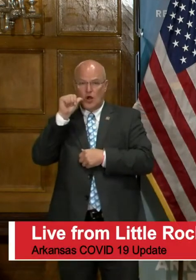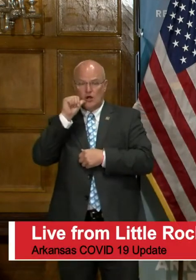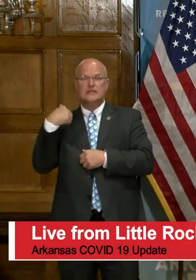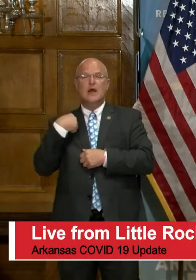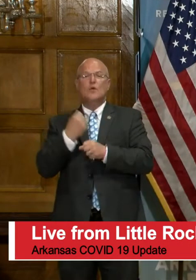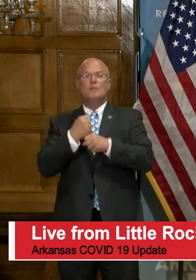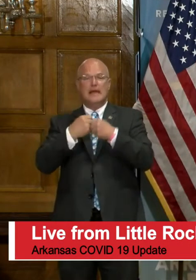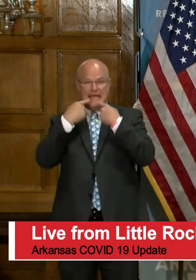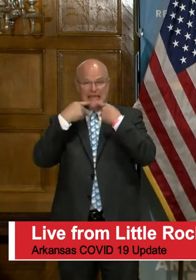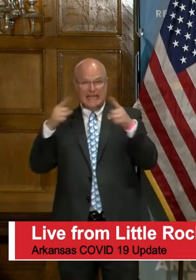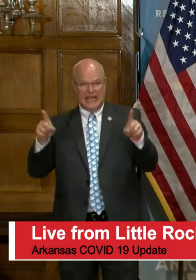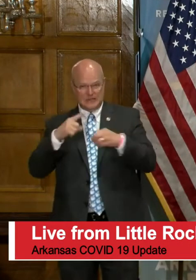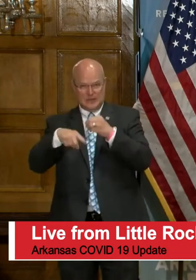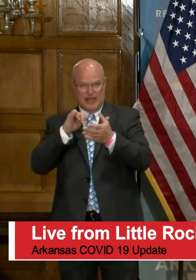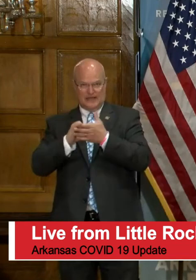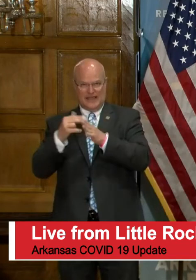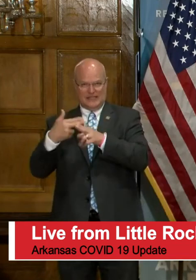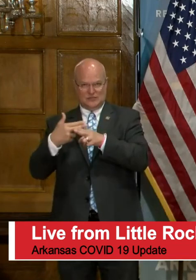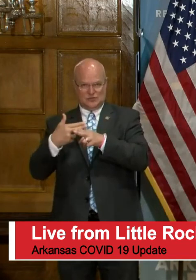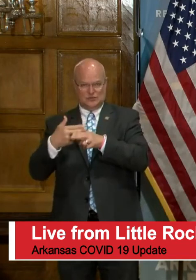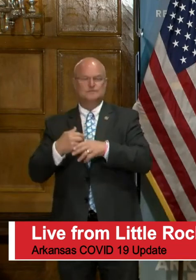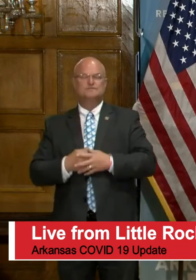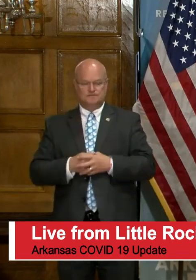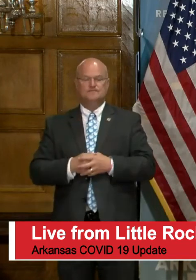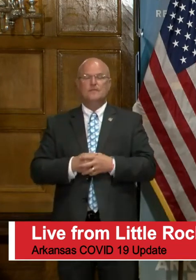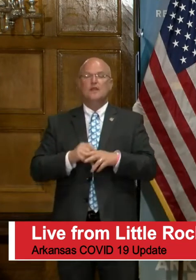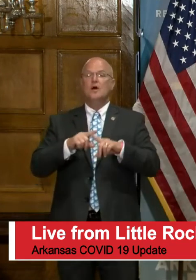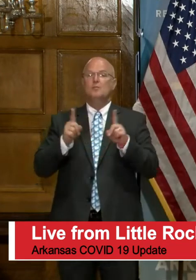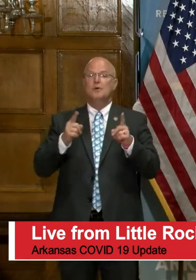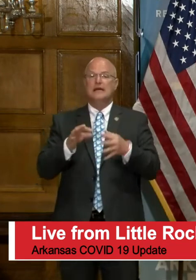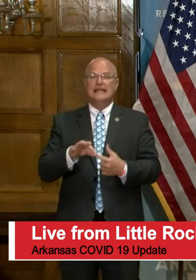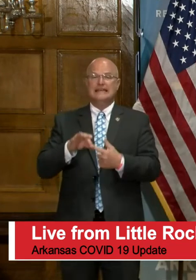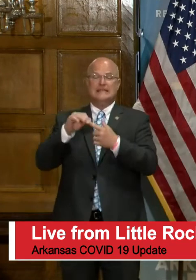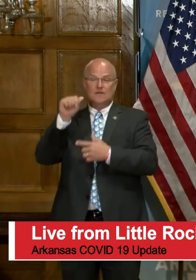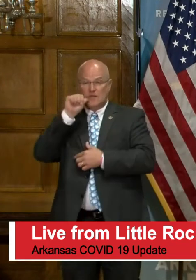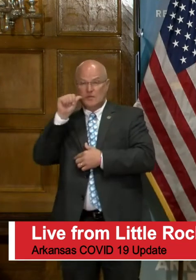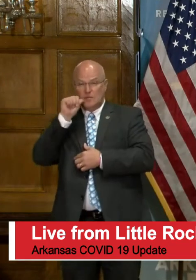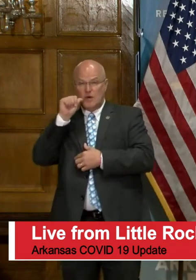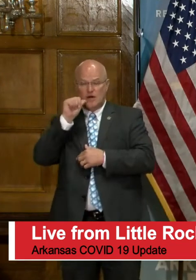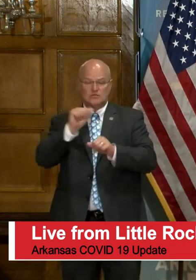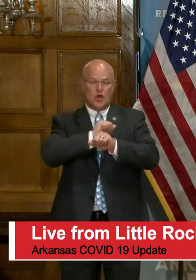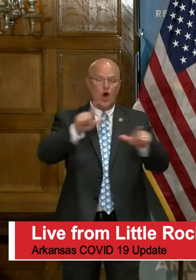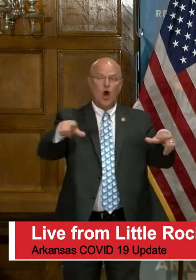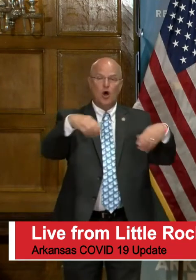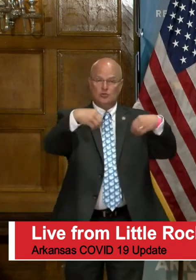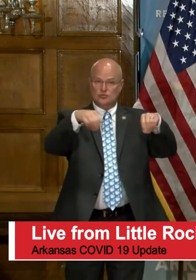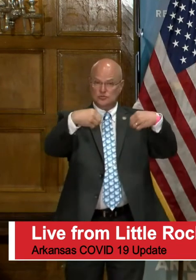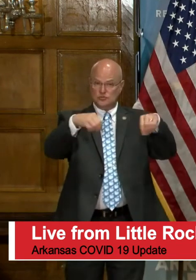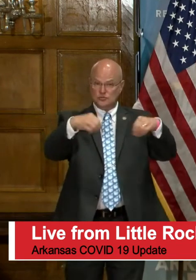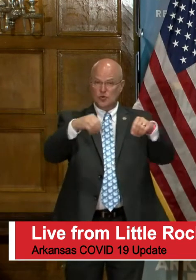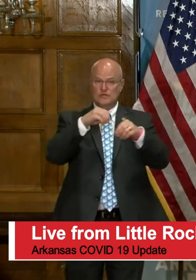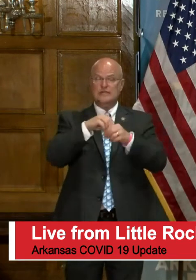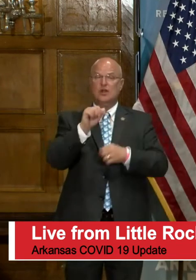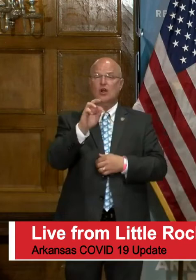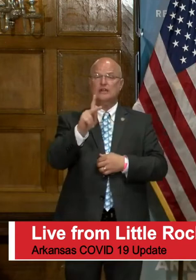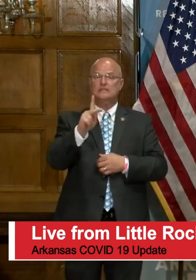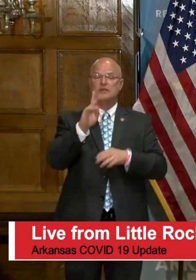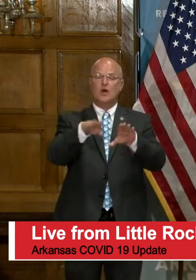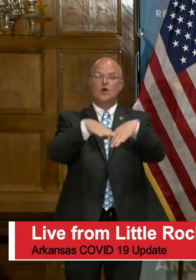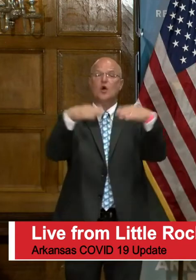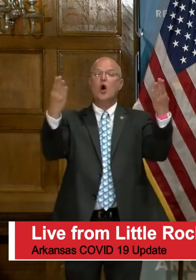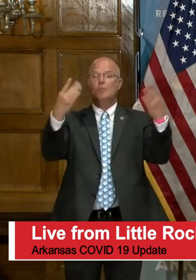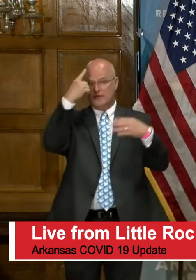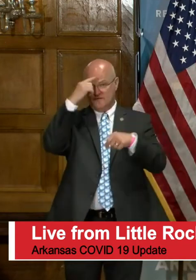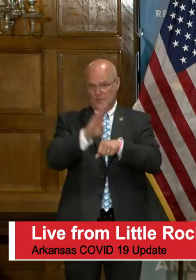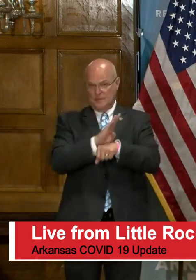we will make an announcement in regard to those on Monday. But except for the bars, all retail stores in Arkansas are